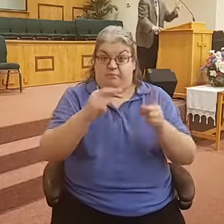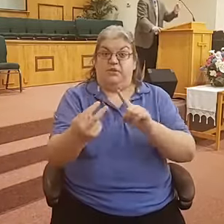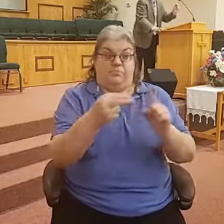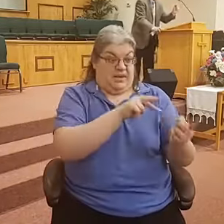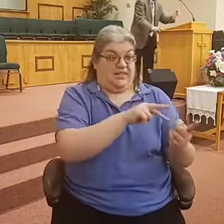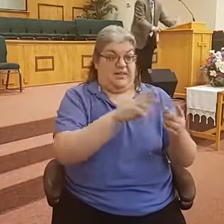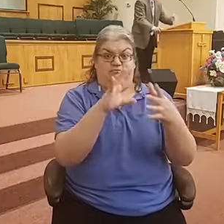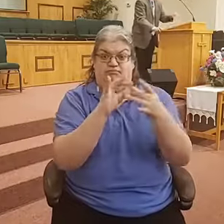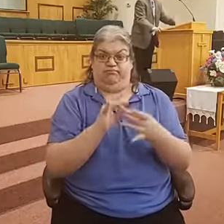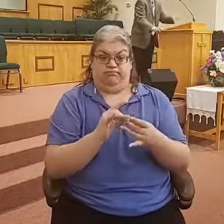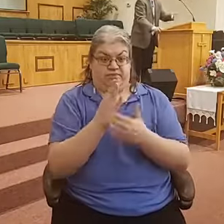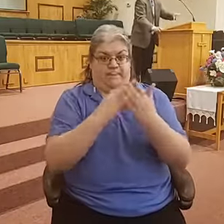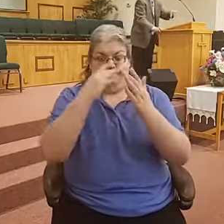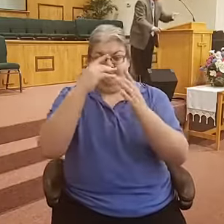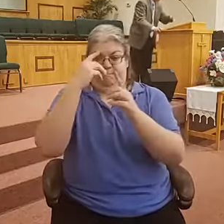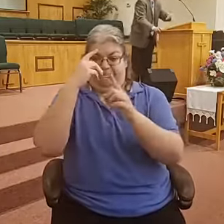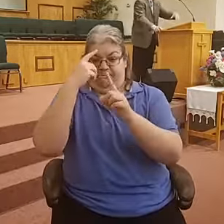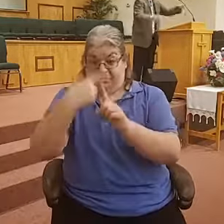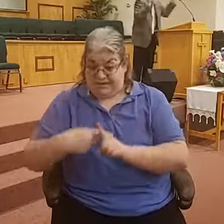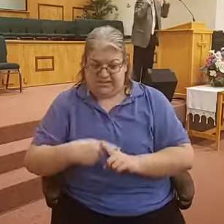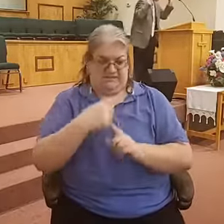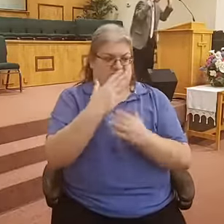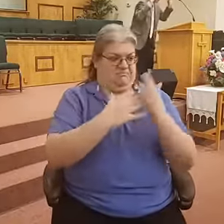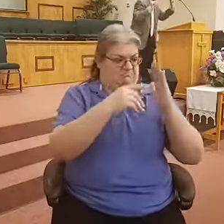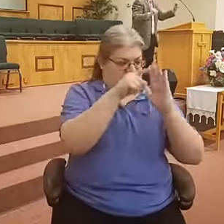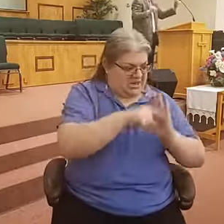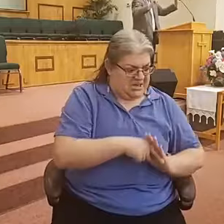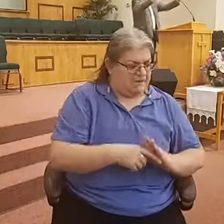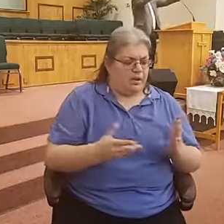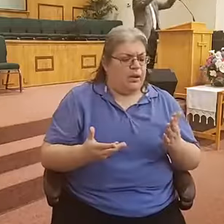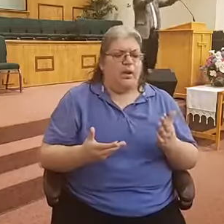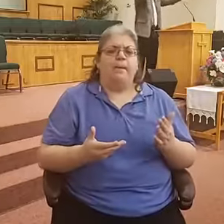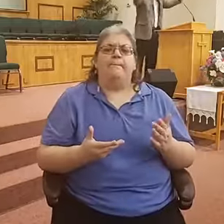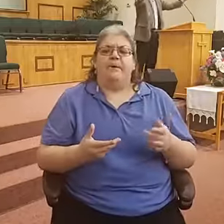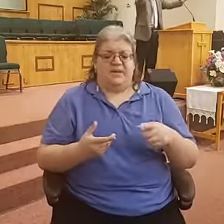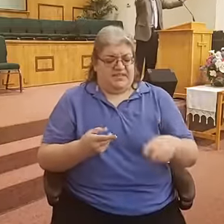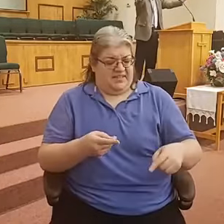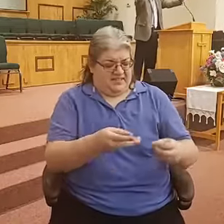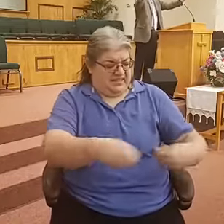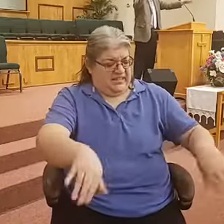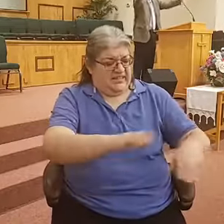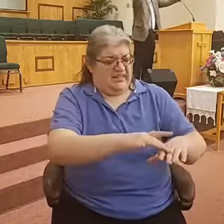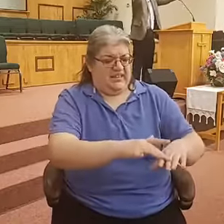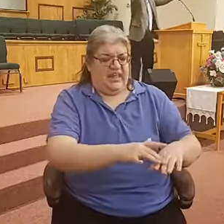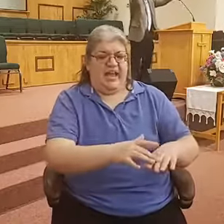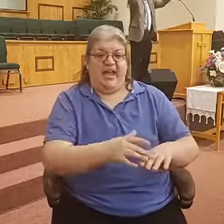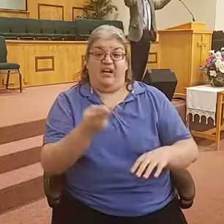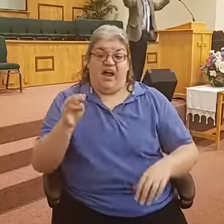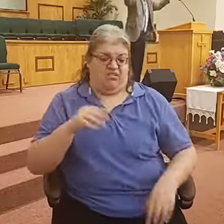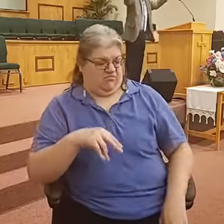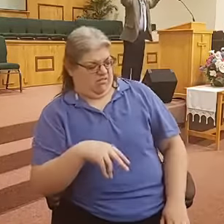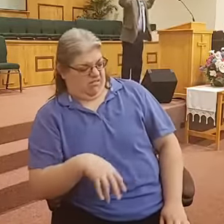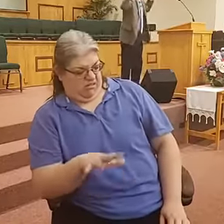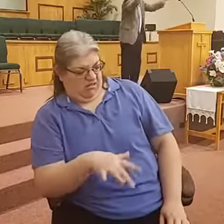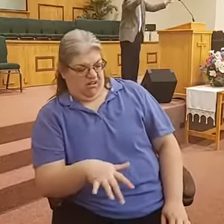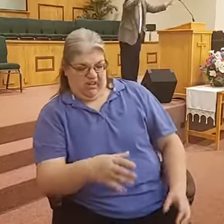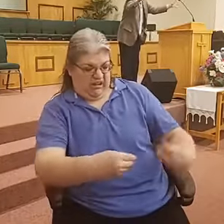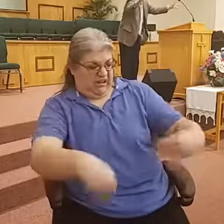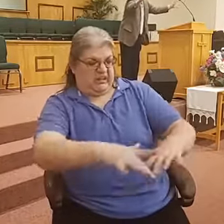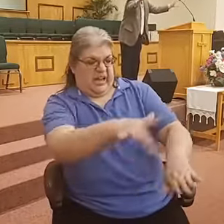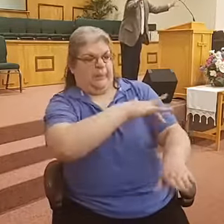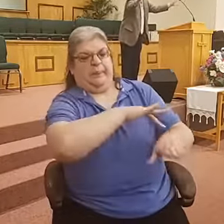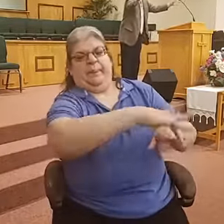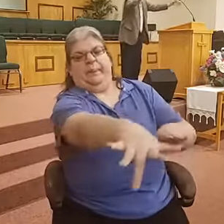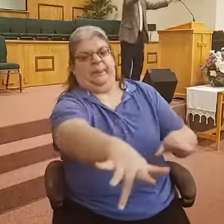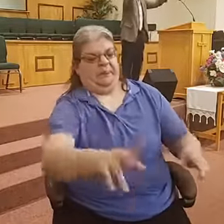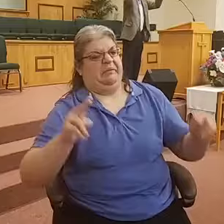I'm just telling you, when it comes to this wasteland, so-called, by all appearances, it looked like